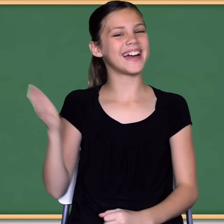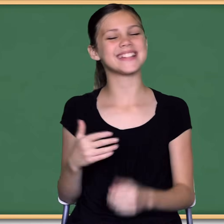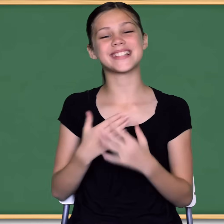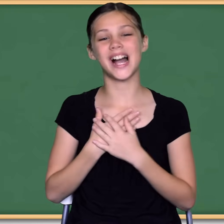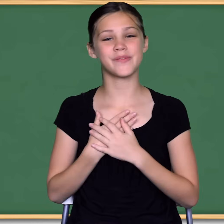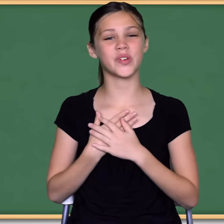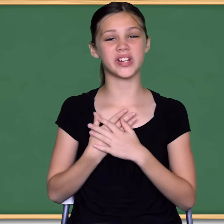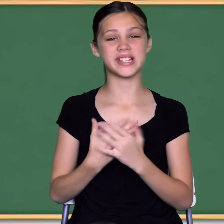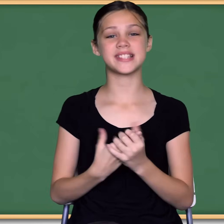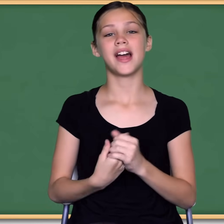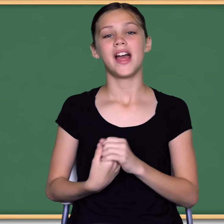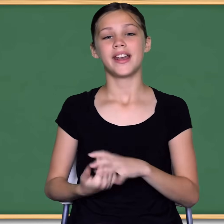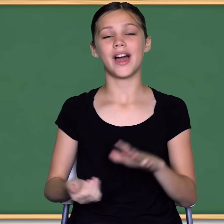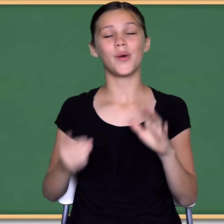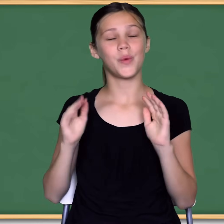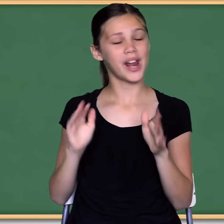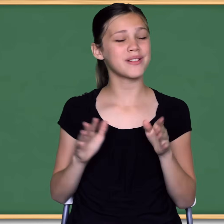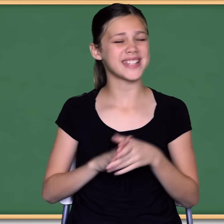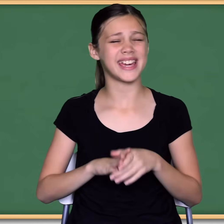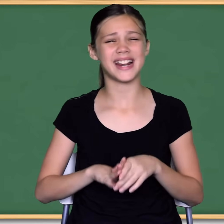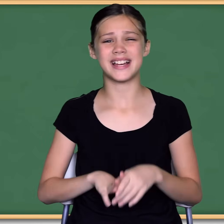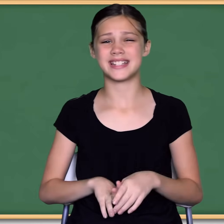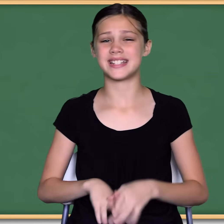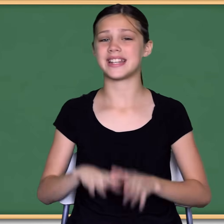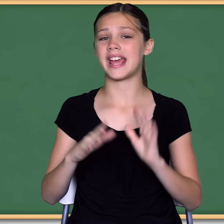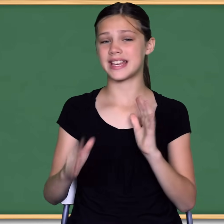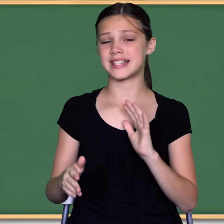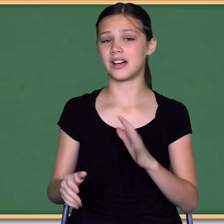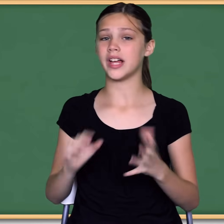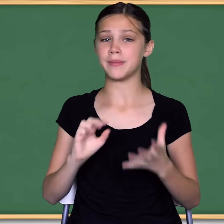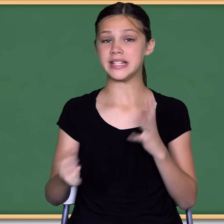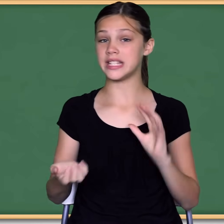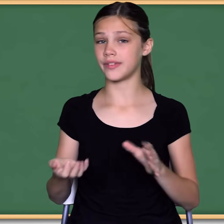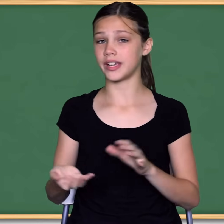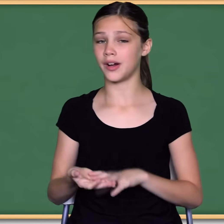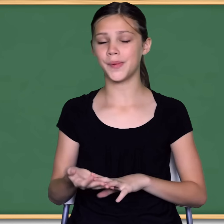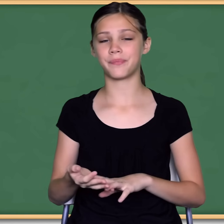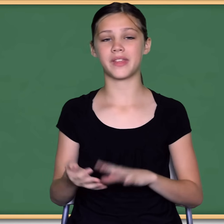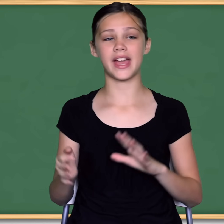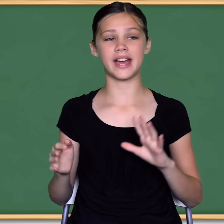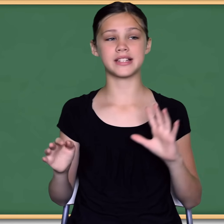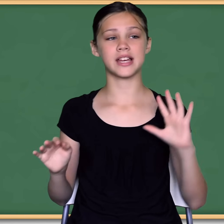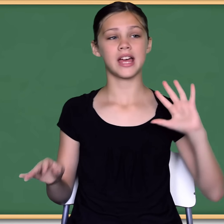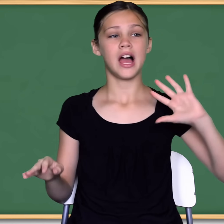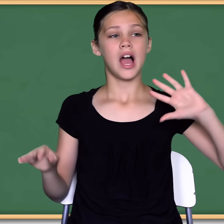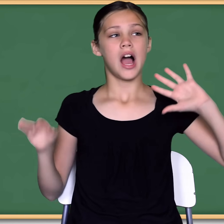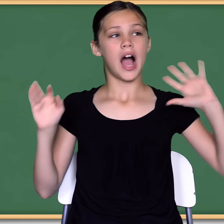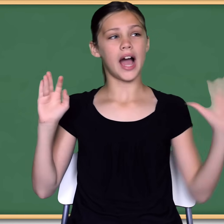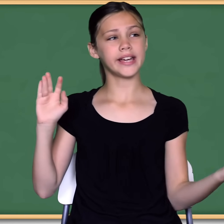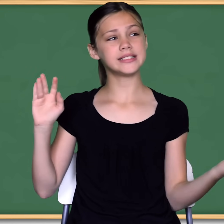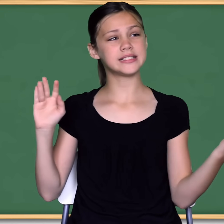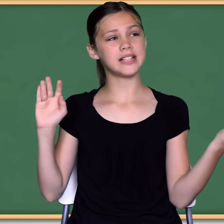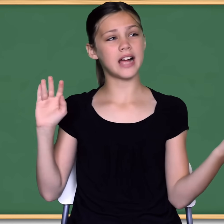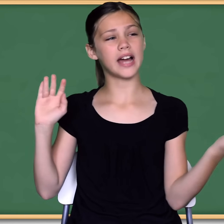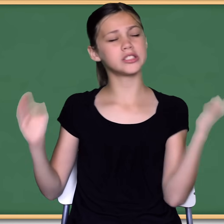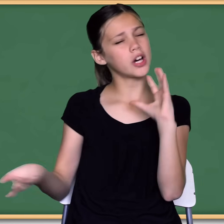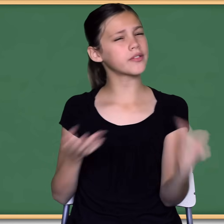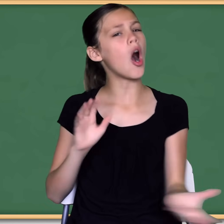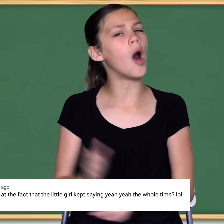Hi guys, I'm Faris. Now, when I was 8, I did an ASL ABC video, and I had a lot of